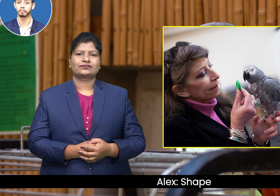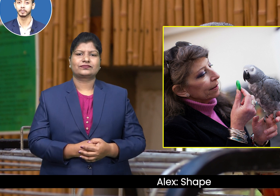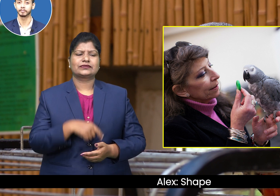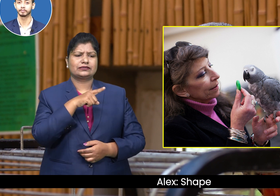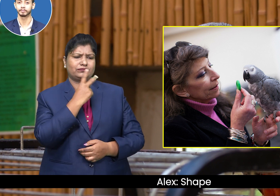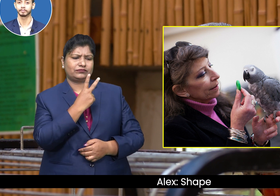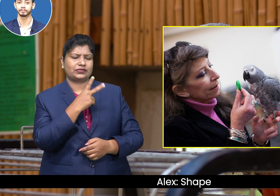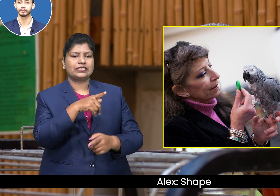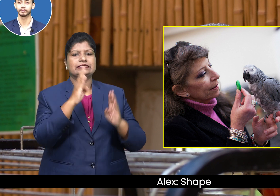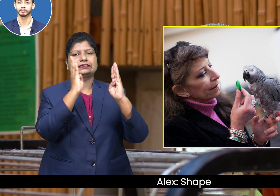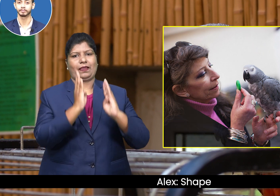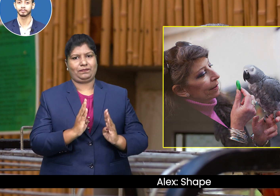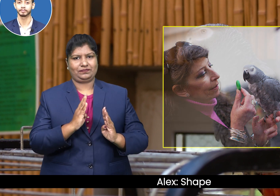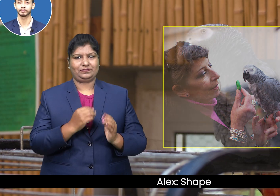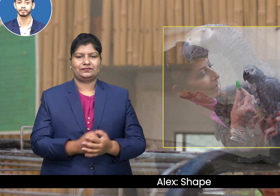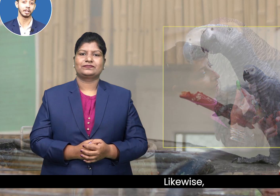shape.